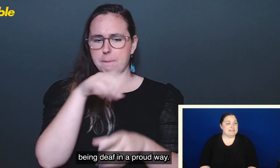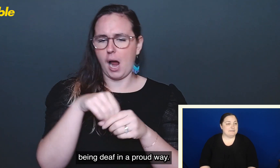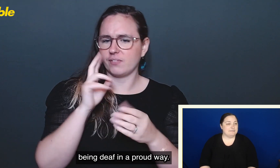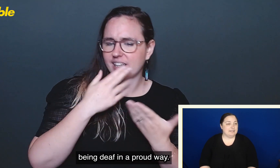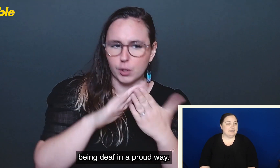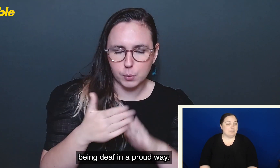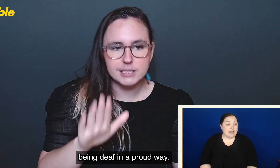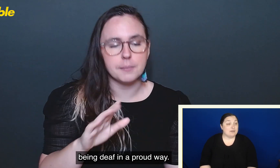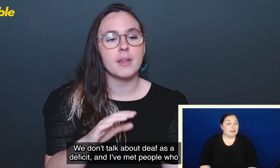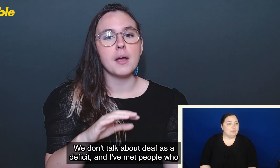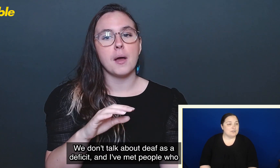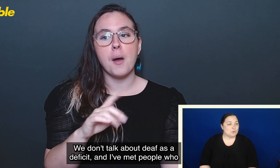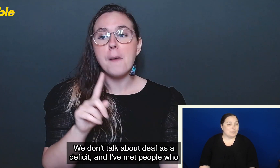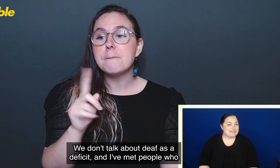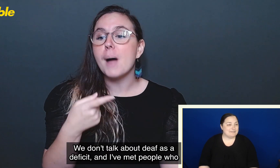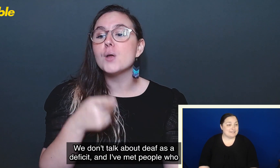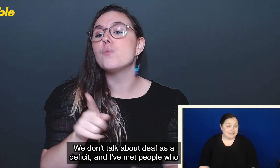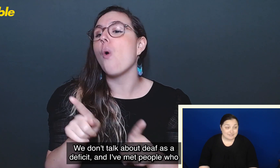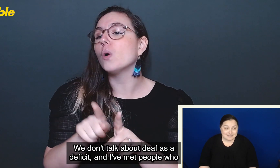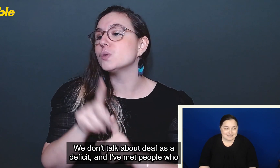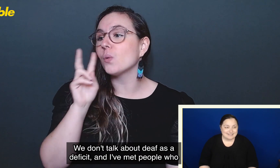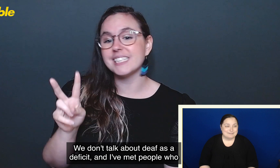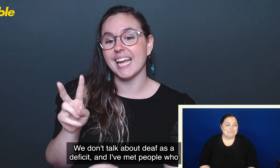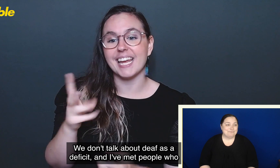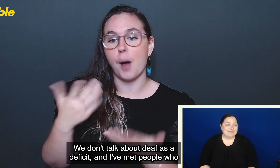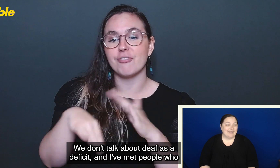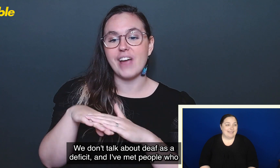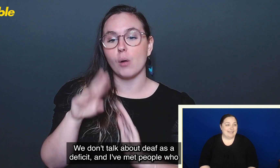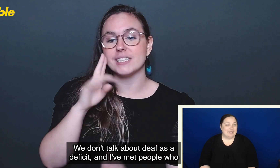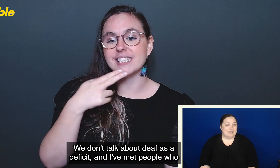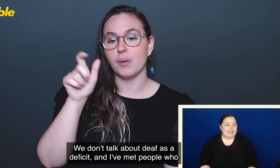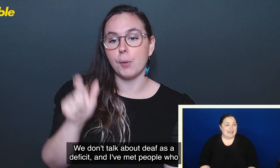being deaf in a proud way. We don't talk about deaf as a deficit.